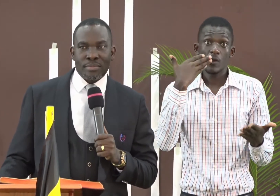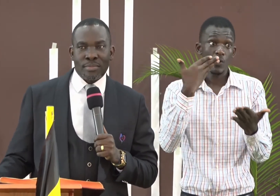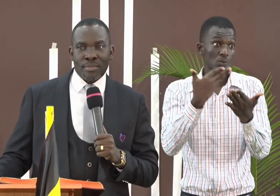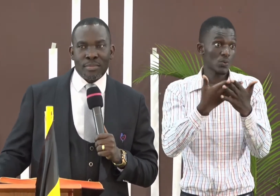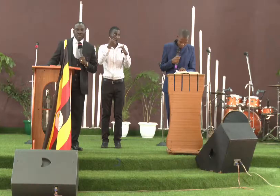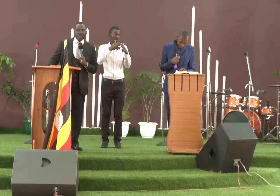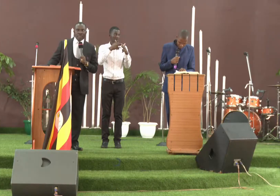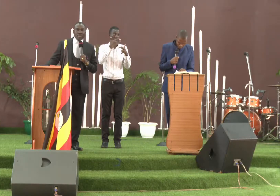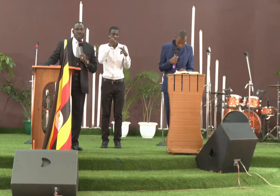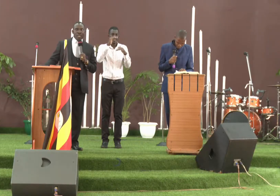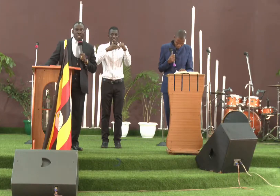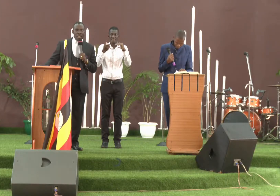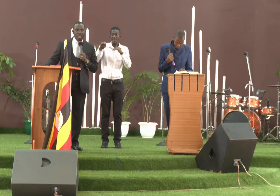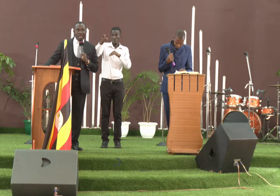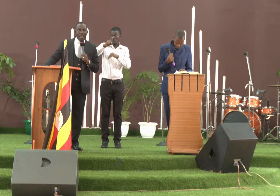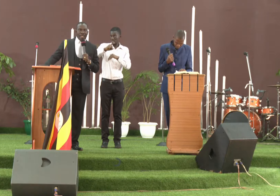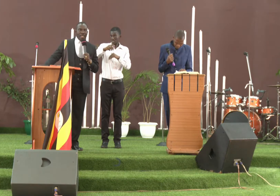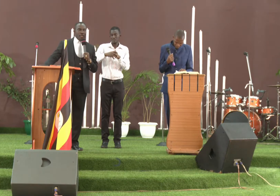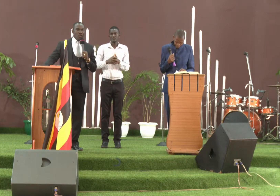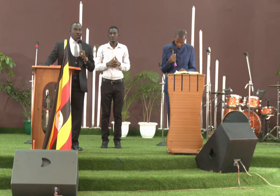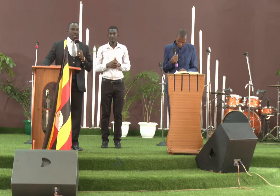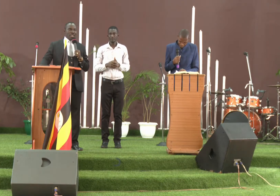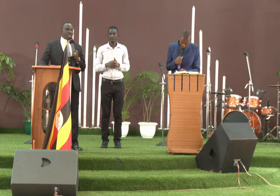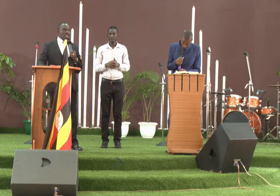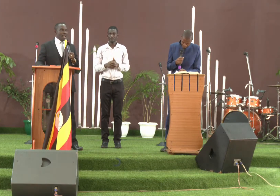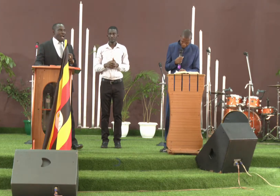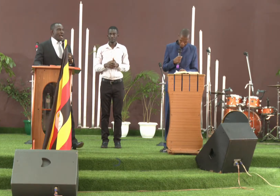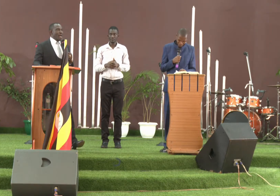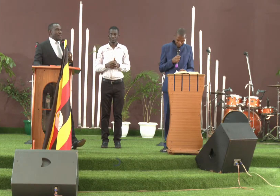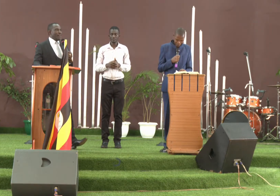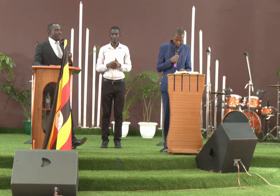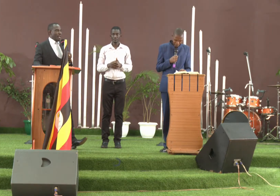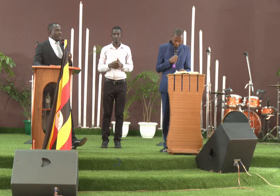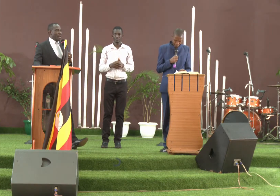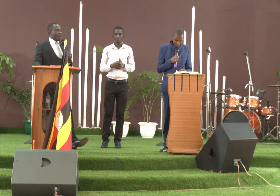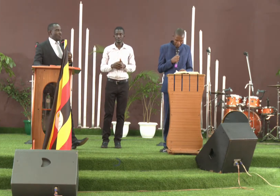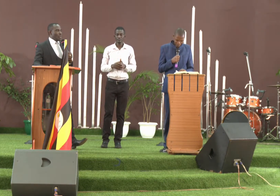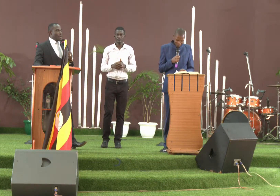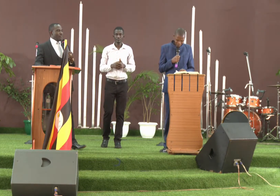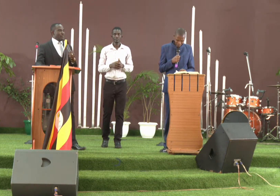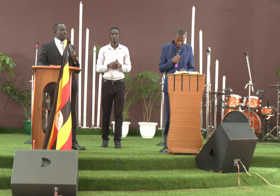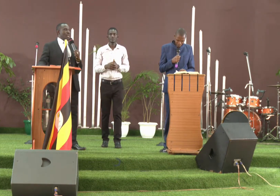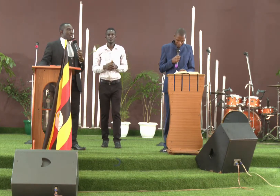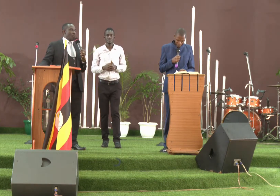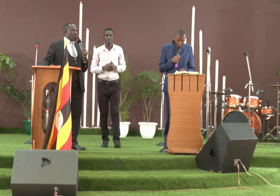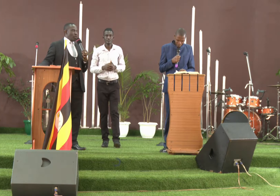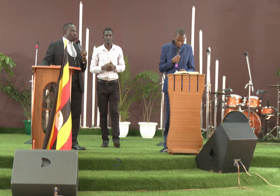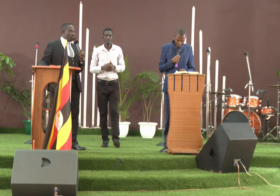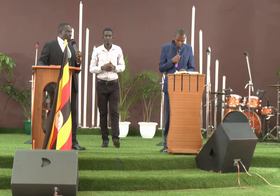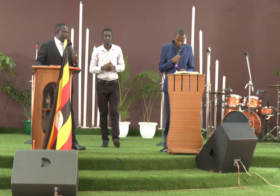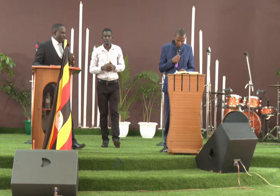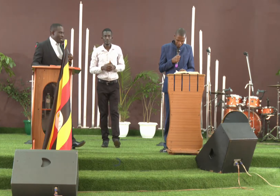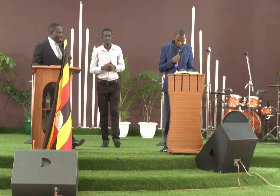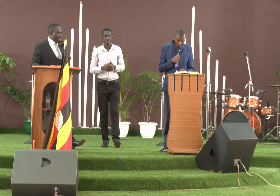amafuta g'omugavu ag'omuwendo omungi. Erinnya eddungi lisinga amafuta ag'omugavu